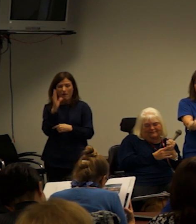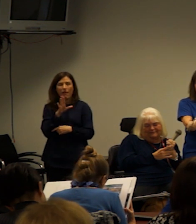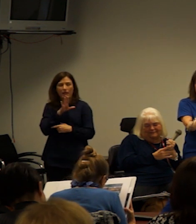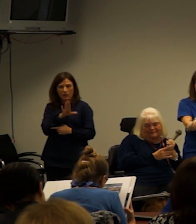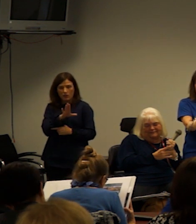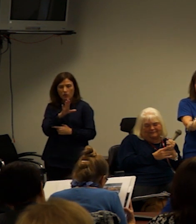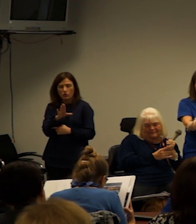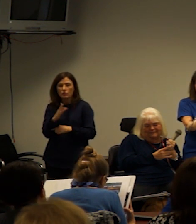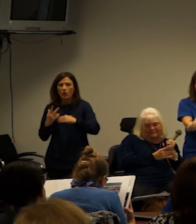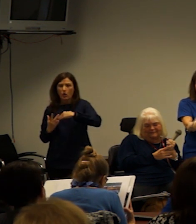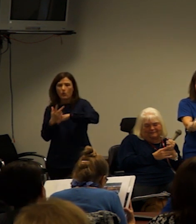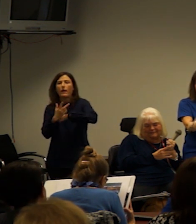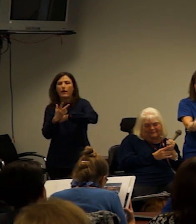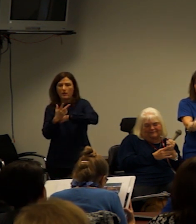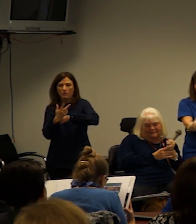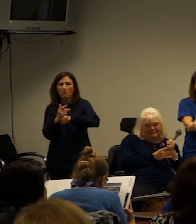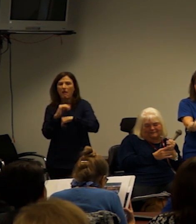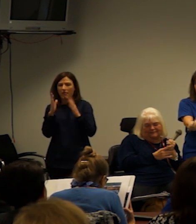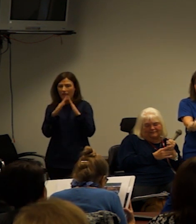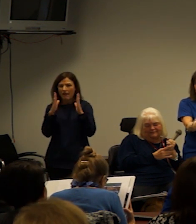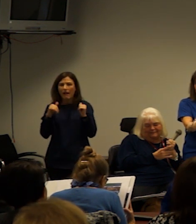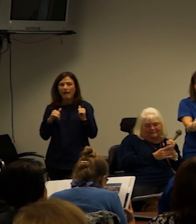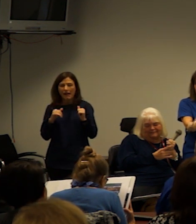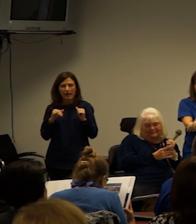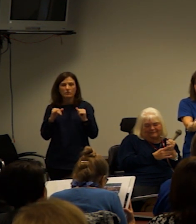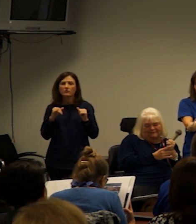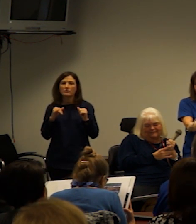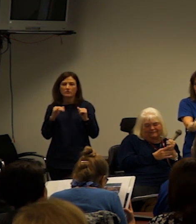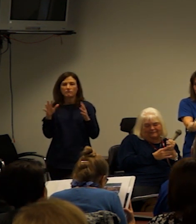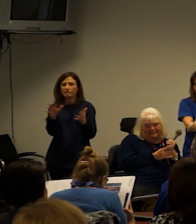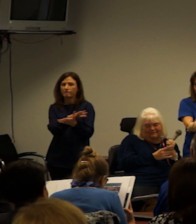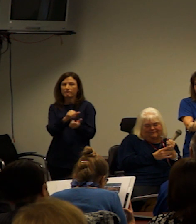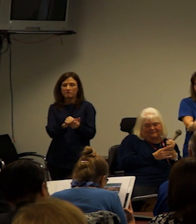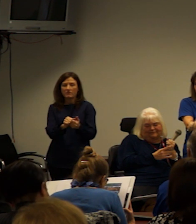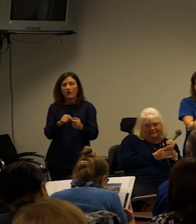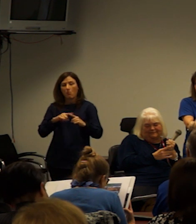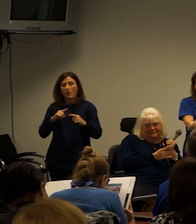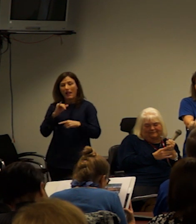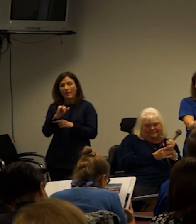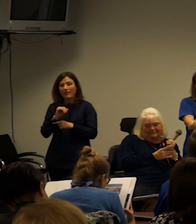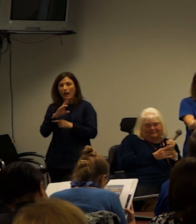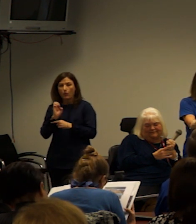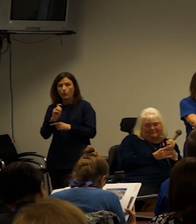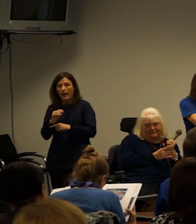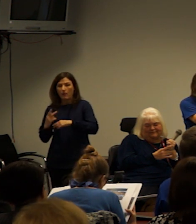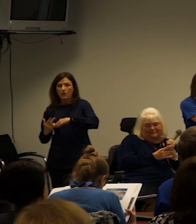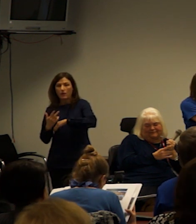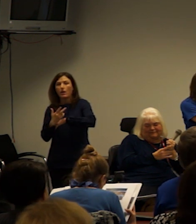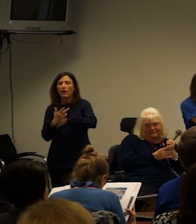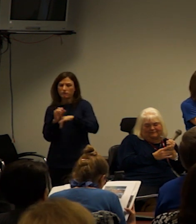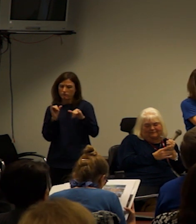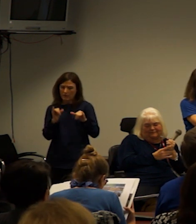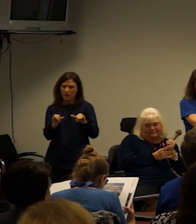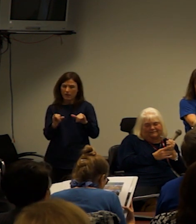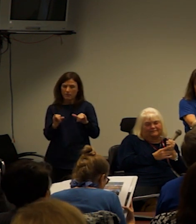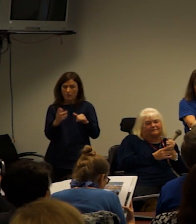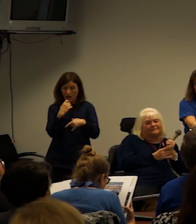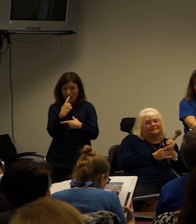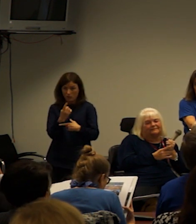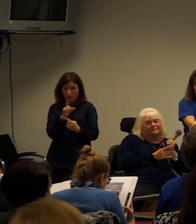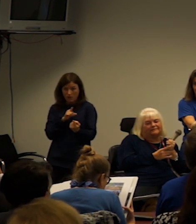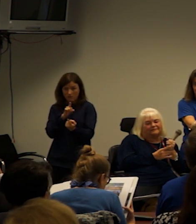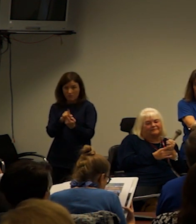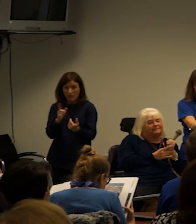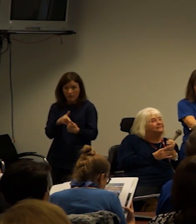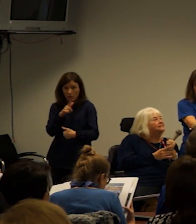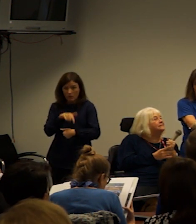It remained standing. The house is gone. The wheelchair ramp stayed up. And what I told her when I first met